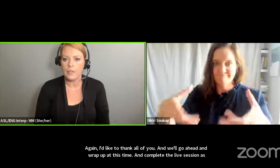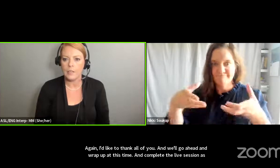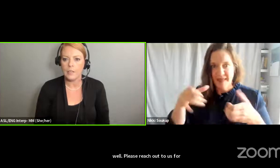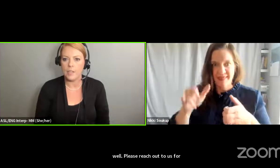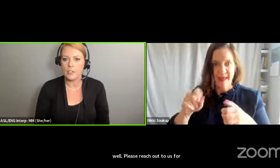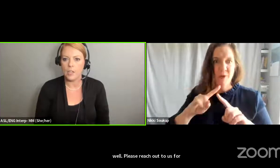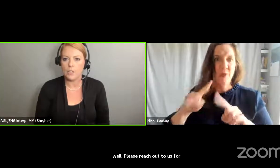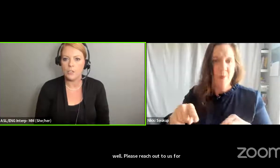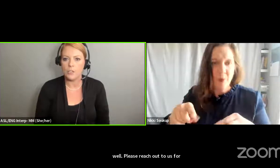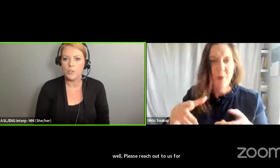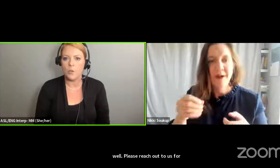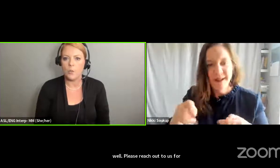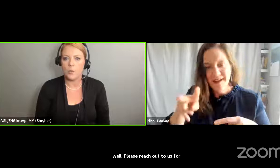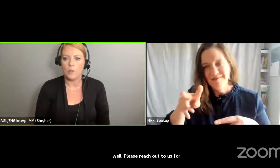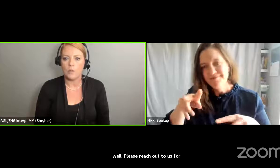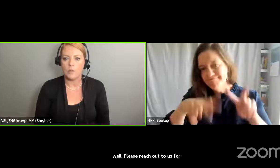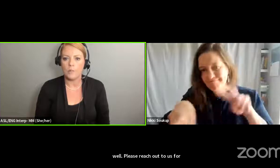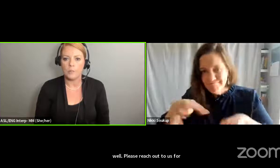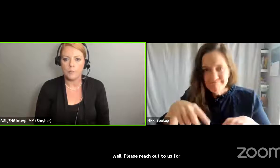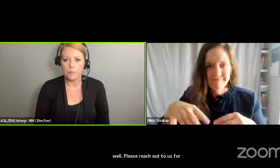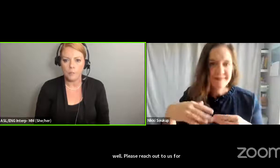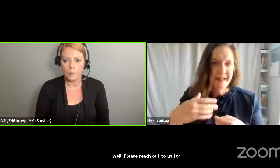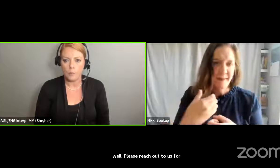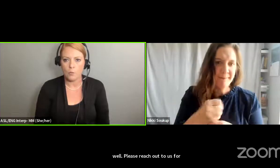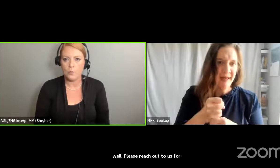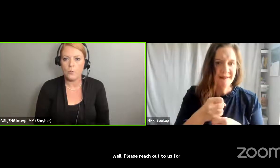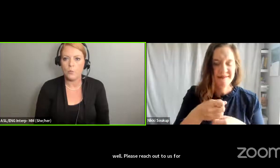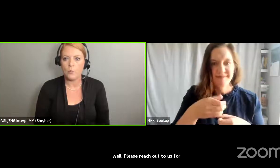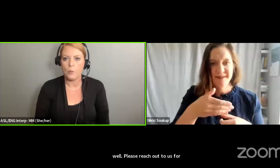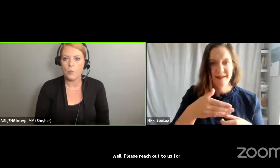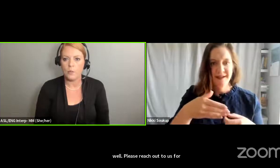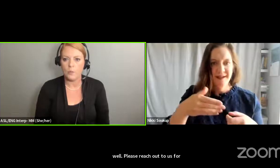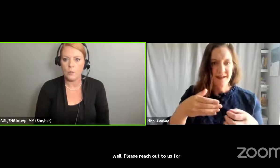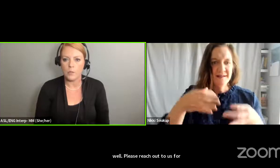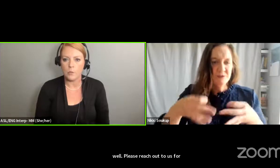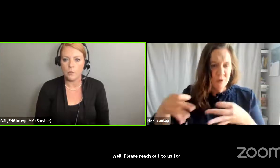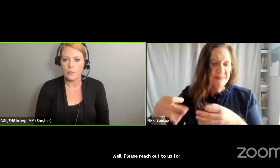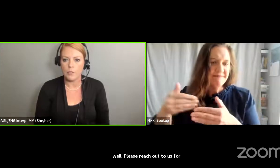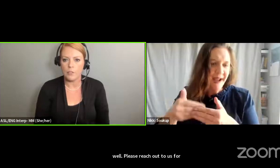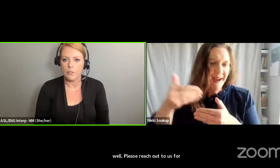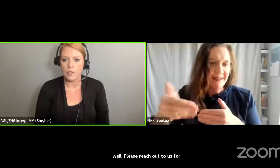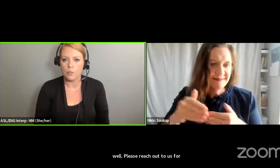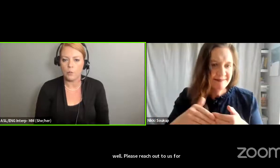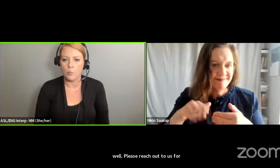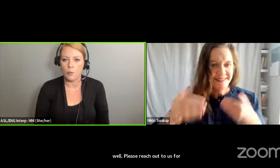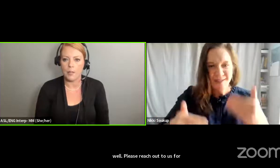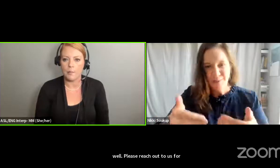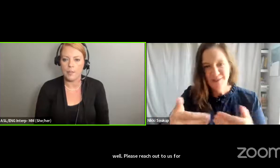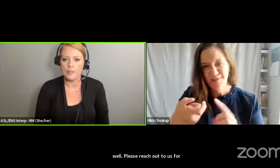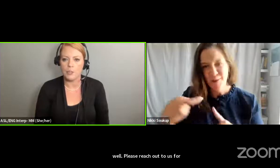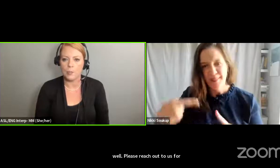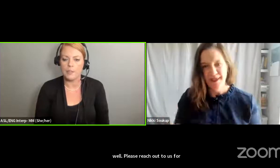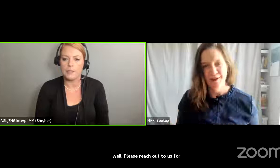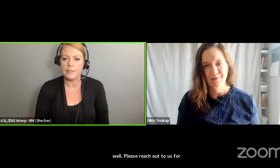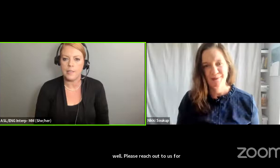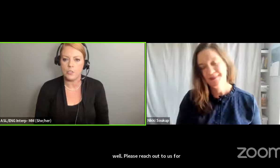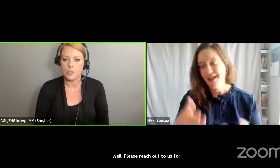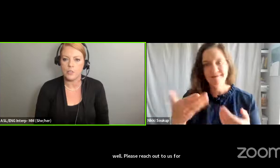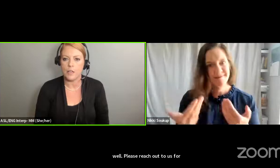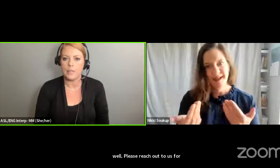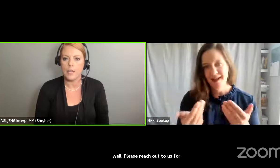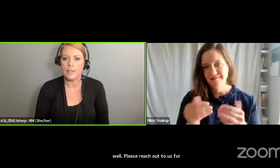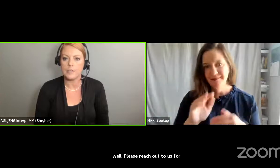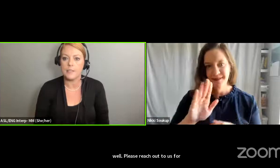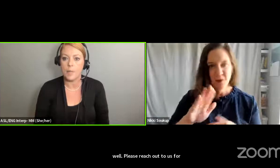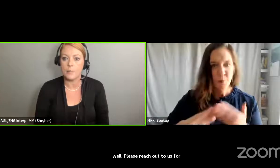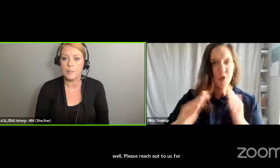here at ACDHH will review the report once we receive the final report and make